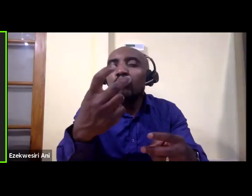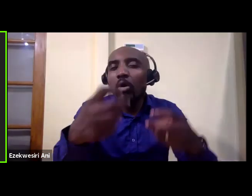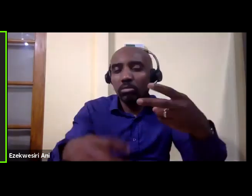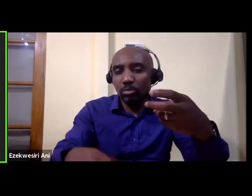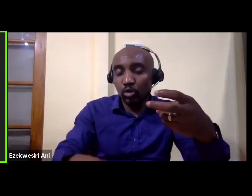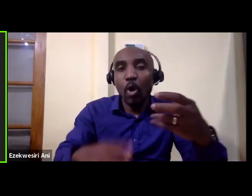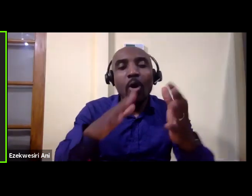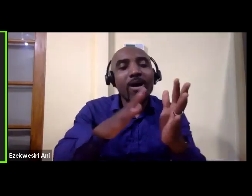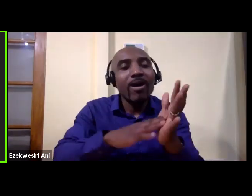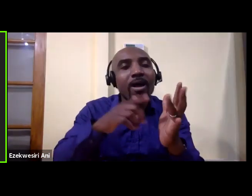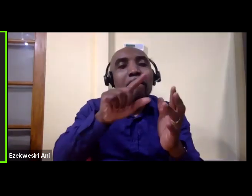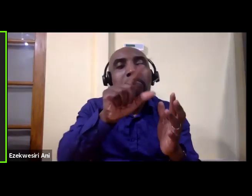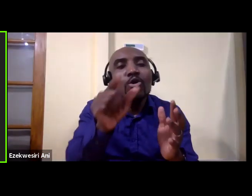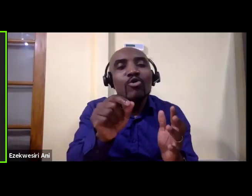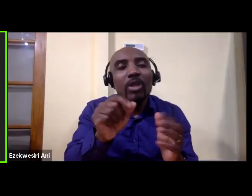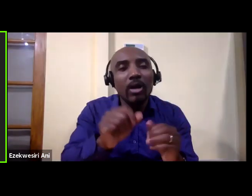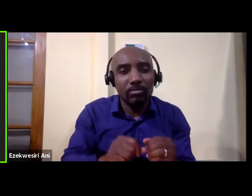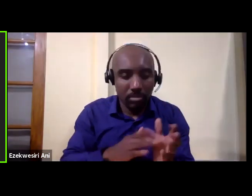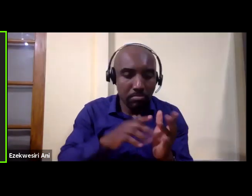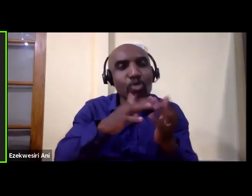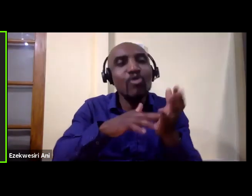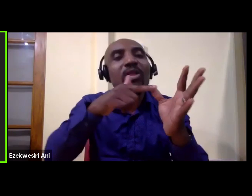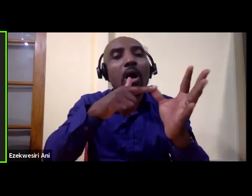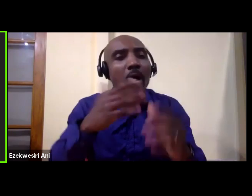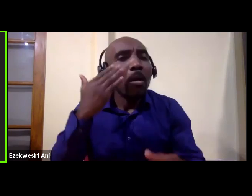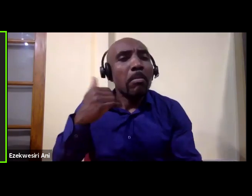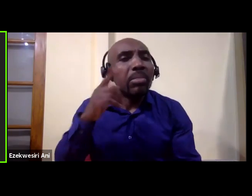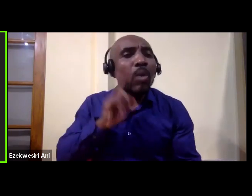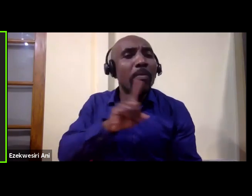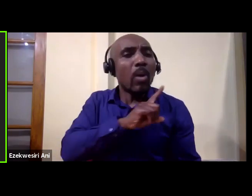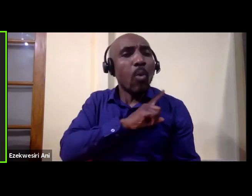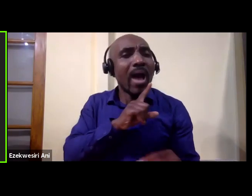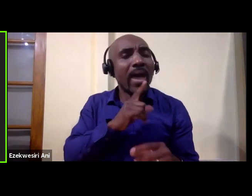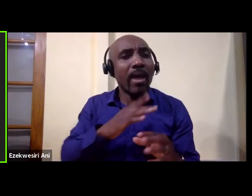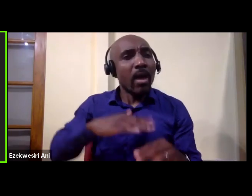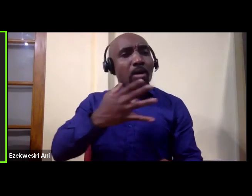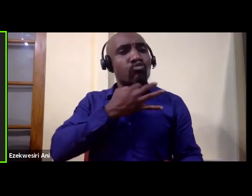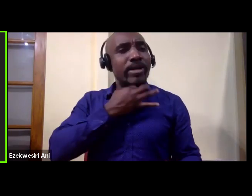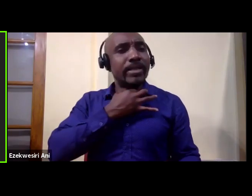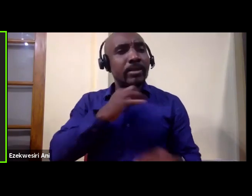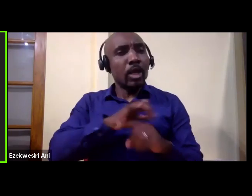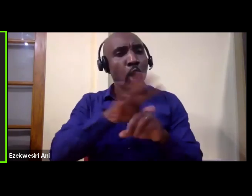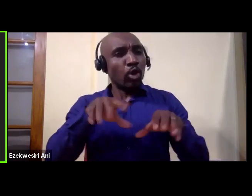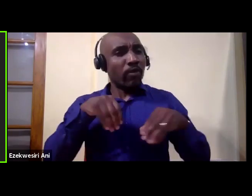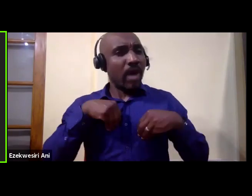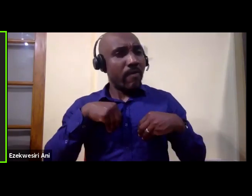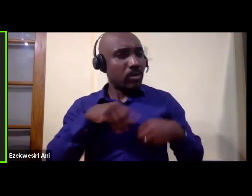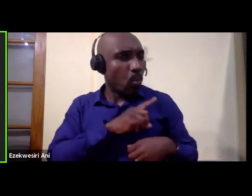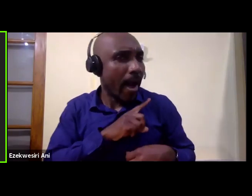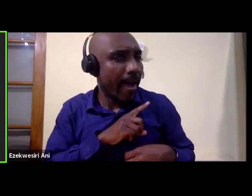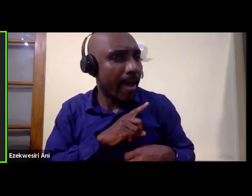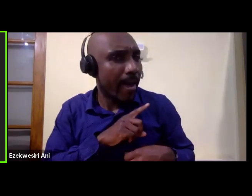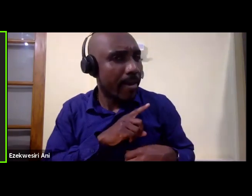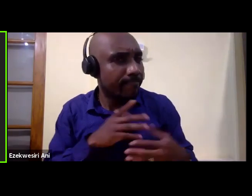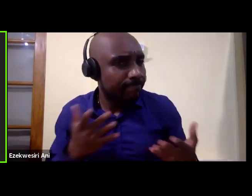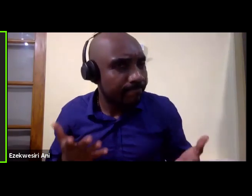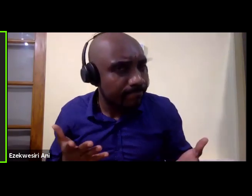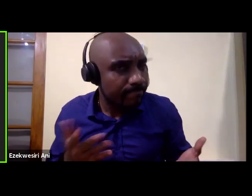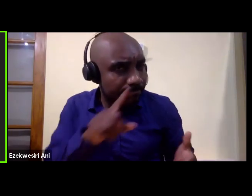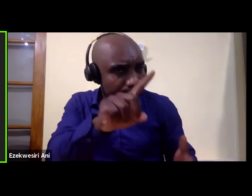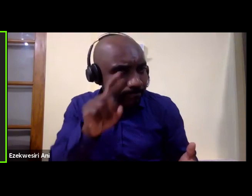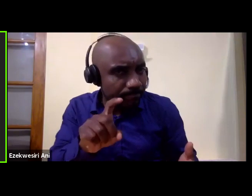Muna says, why are Black women so at risk of COVID-19? She's asking, is it because they